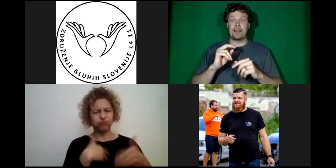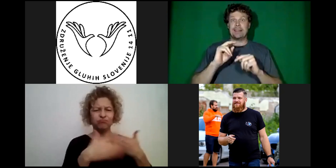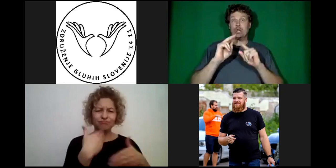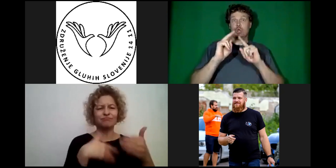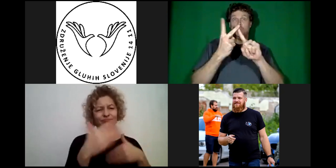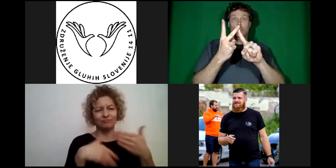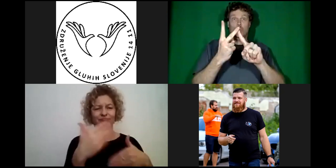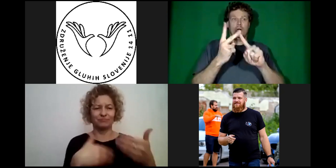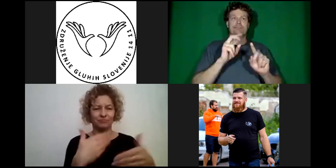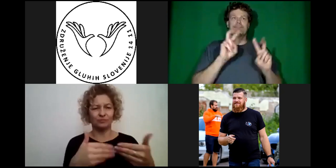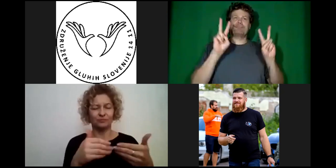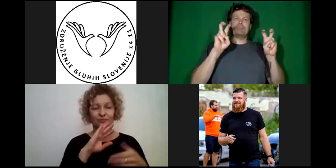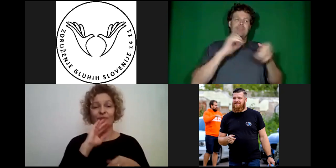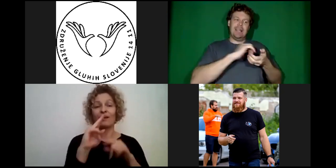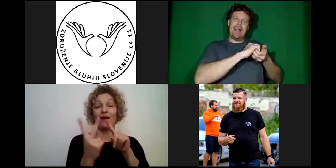persisted.